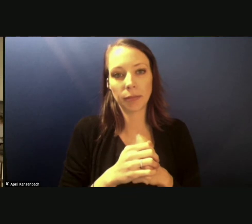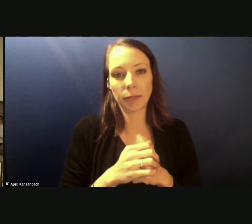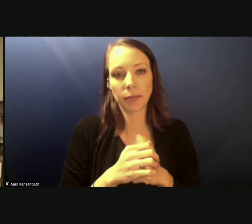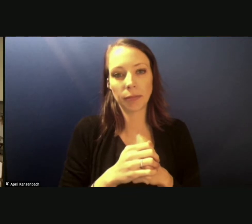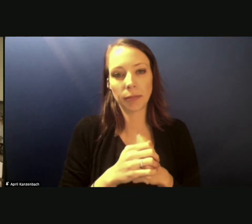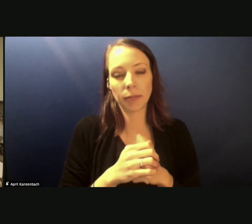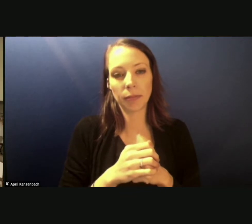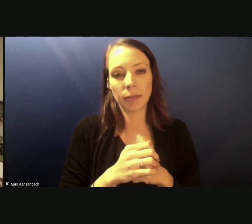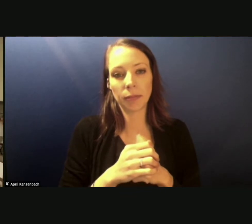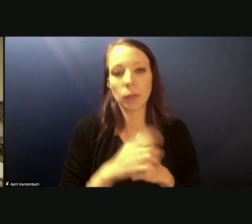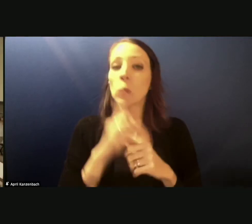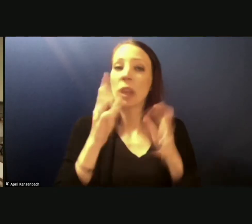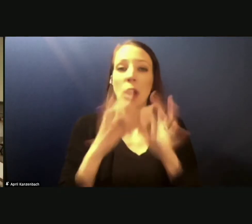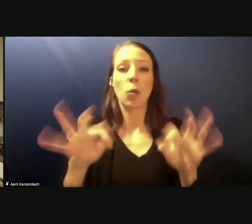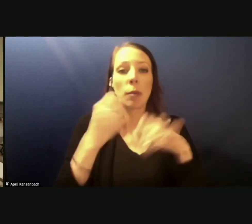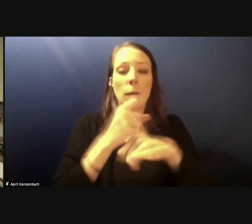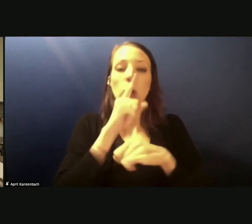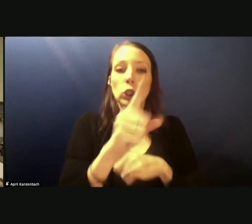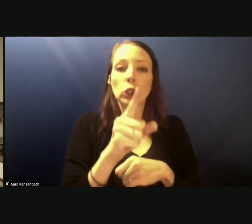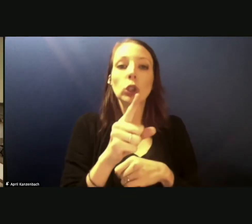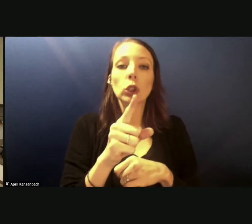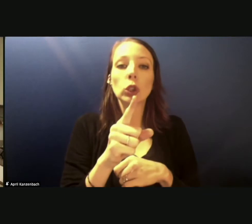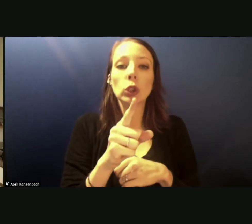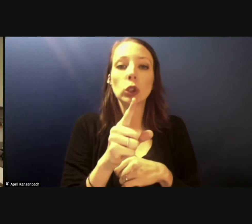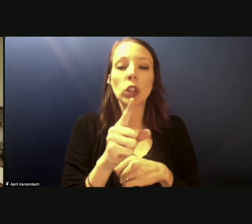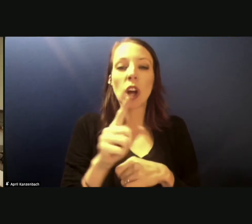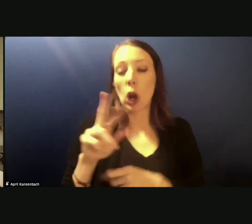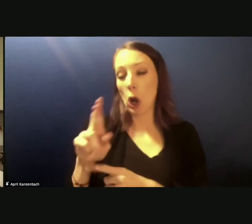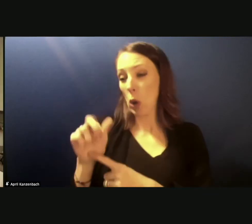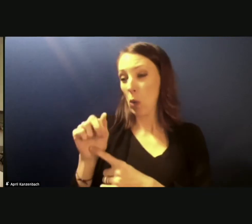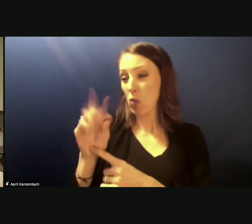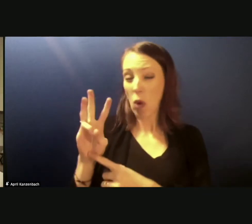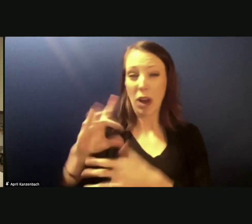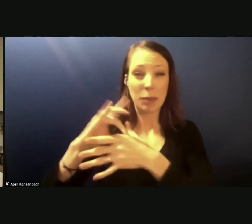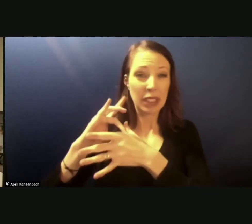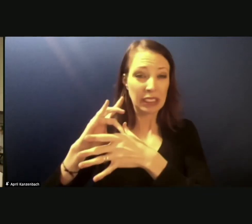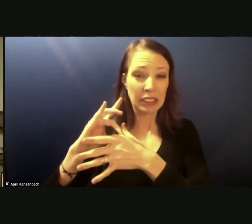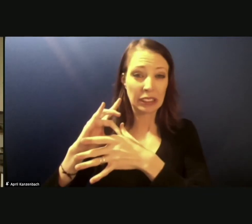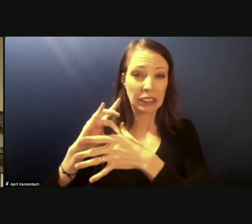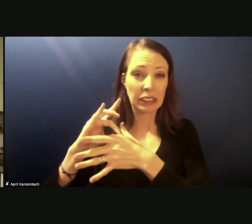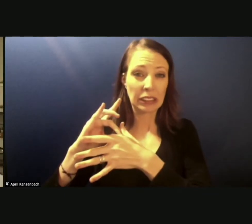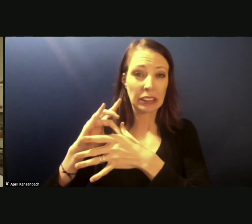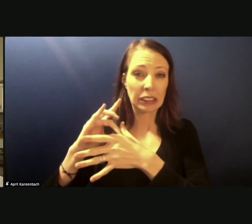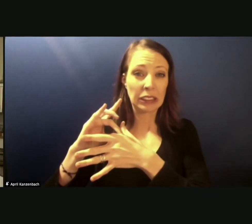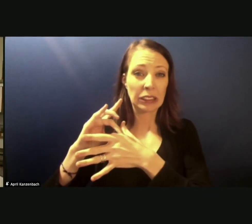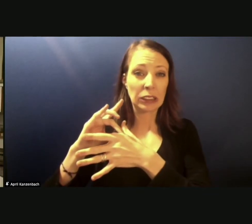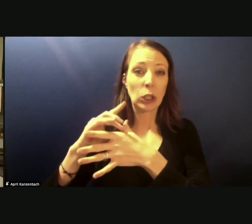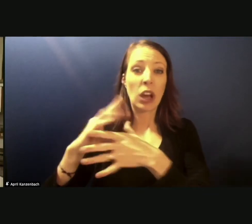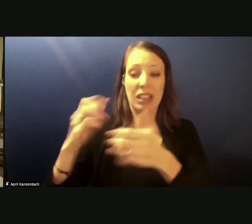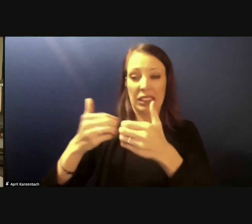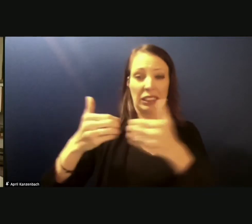so it's really important that we keep the raw meats and things like that away from, our fresh